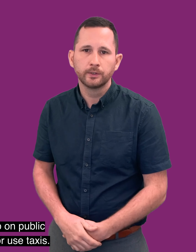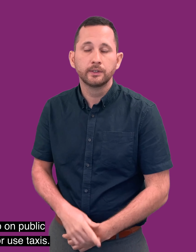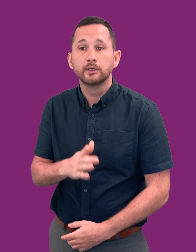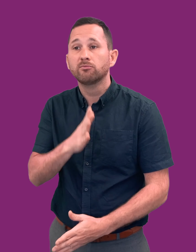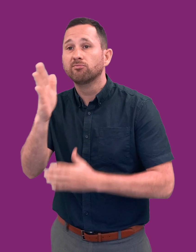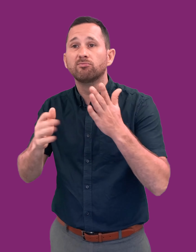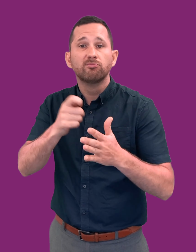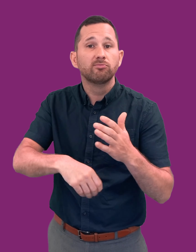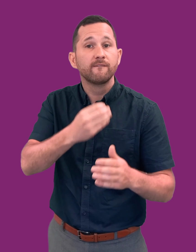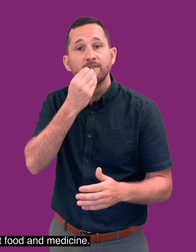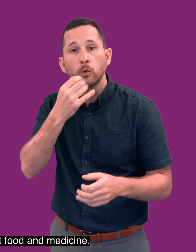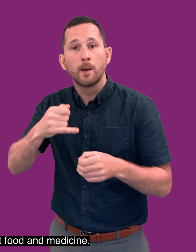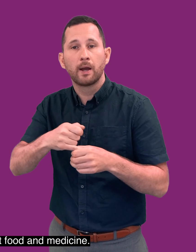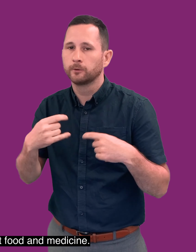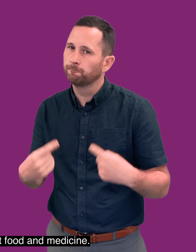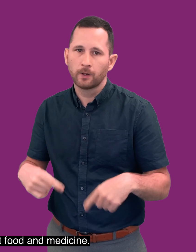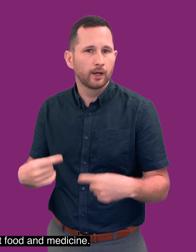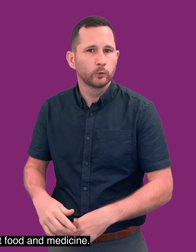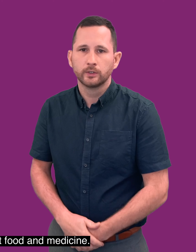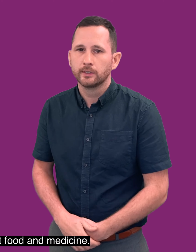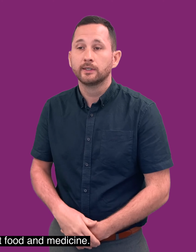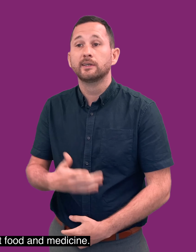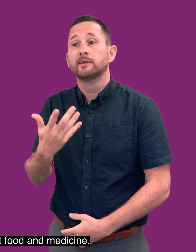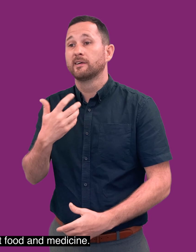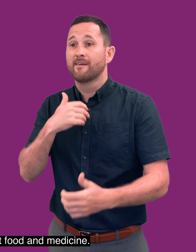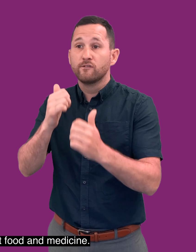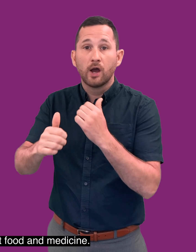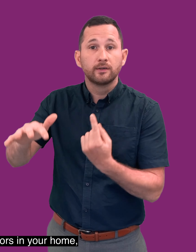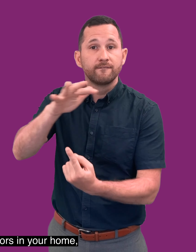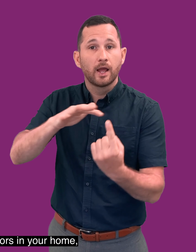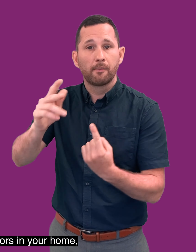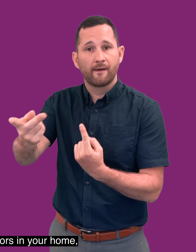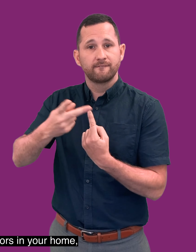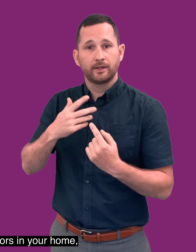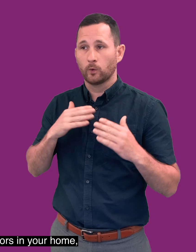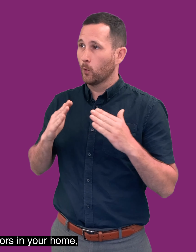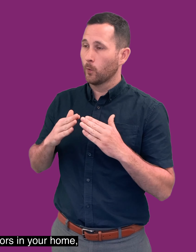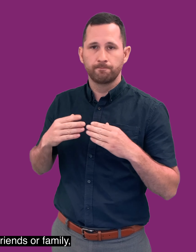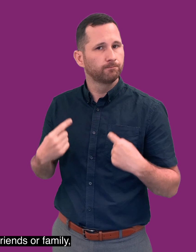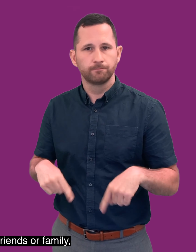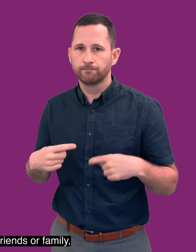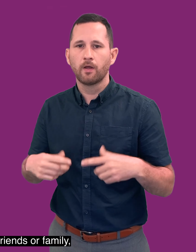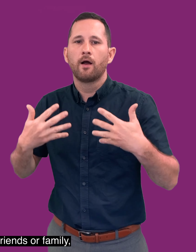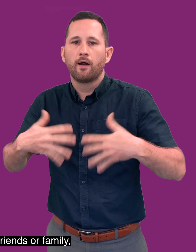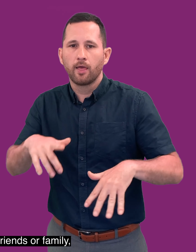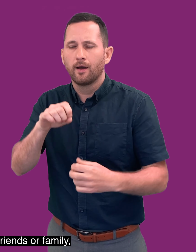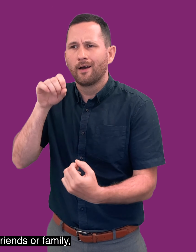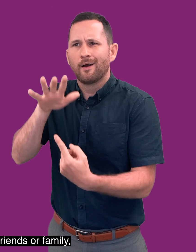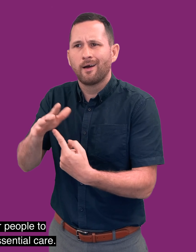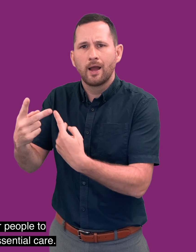taxis. Do not go out to get food and medicine. Do not have visitors in your home, including friends and